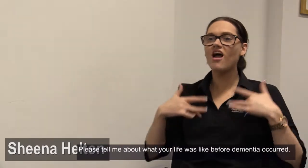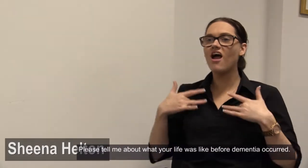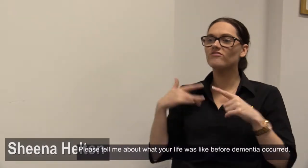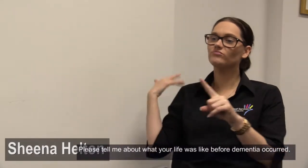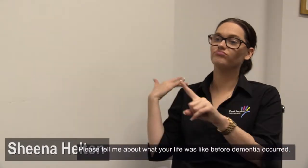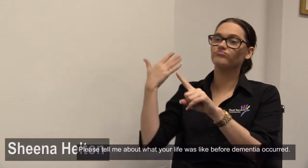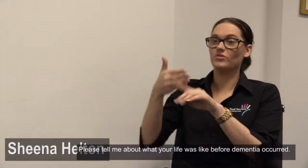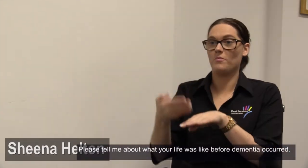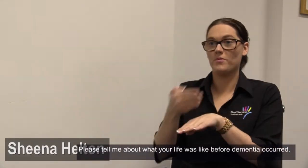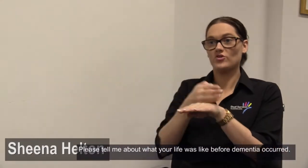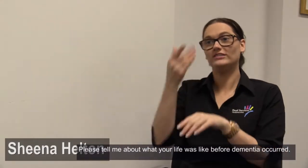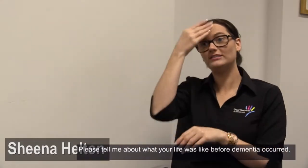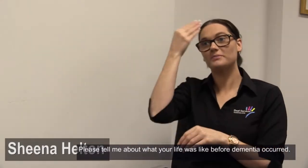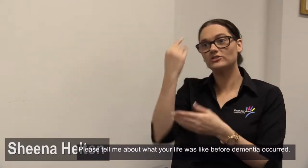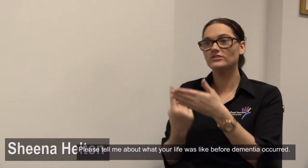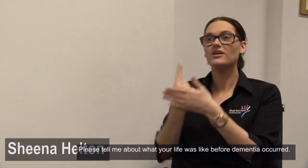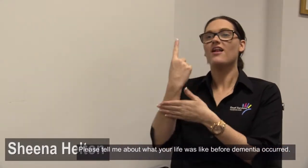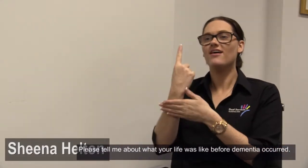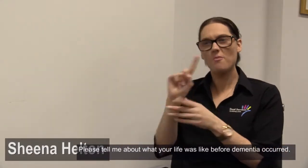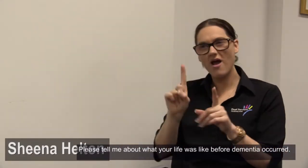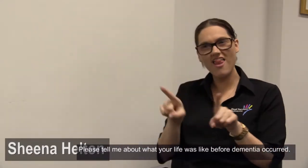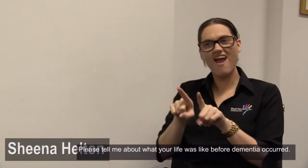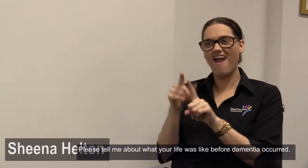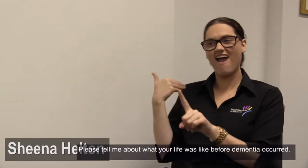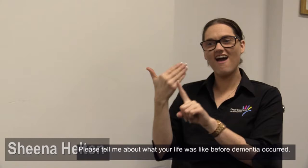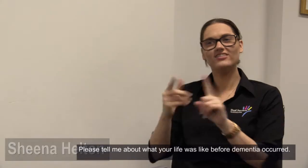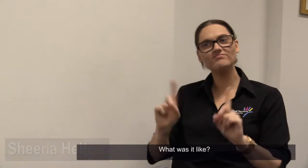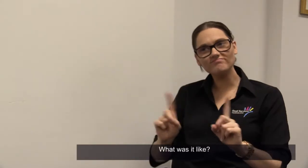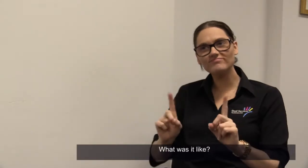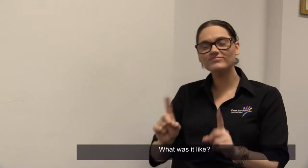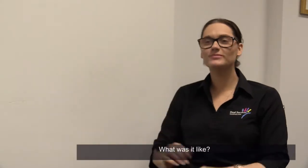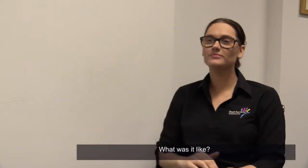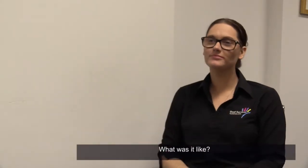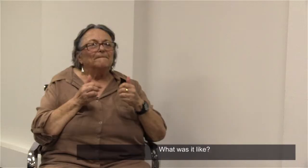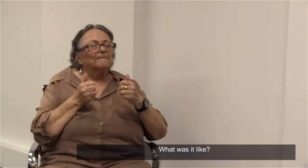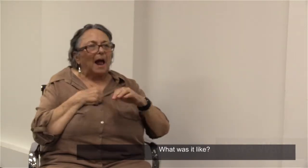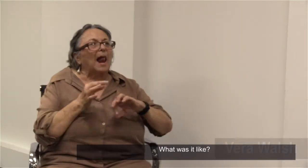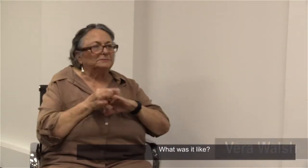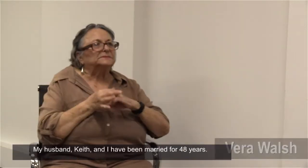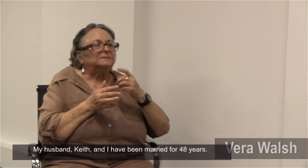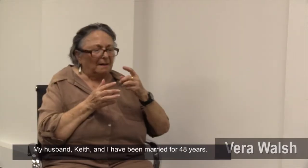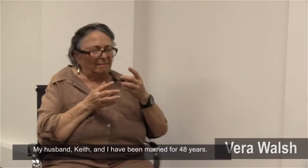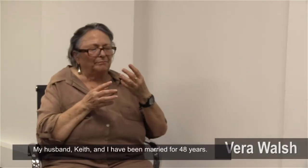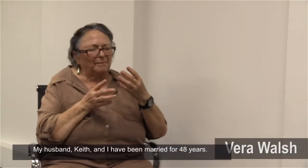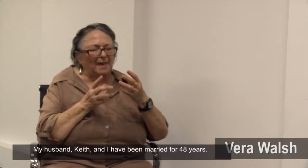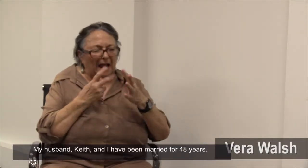Please tell me about what your life was like before dementia occurred. What was it like? My husband Keith and I have